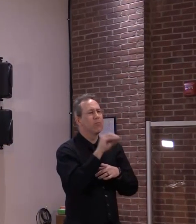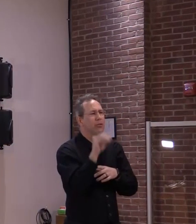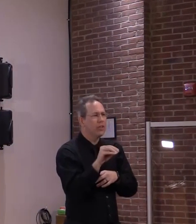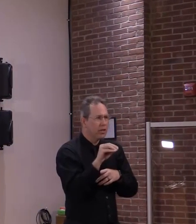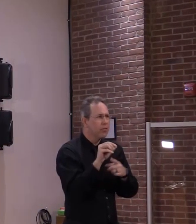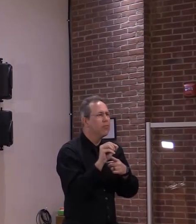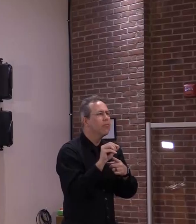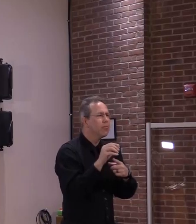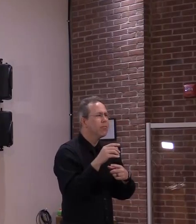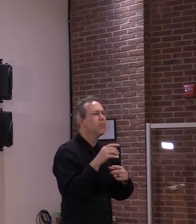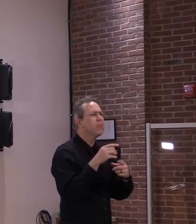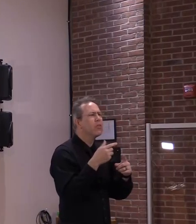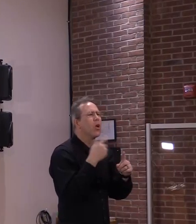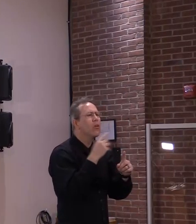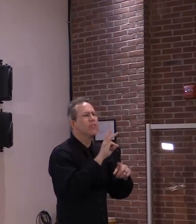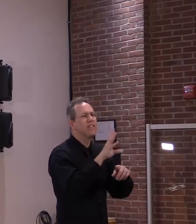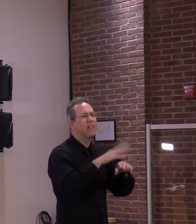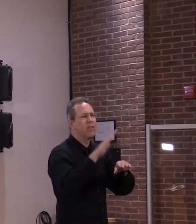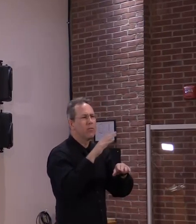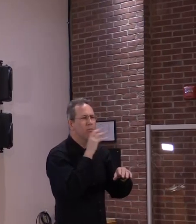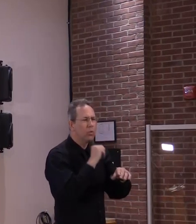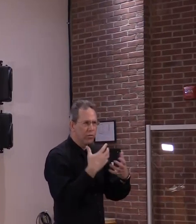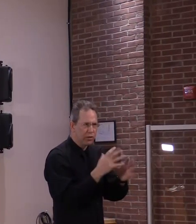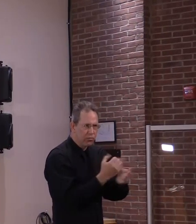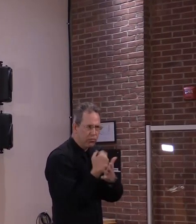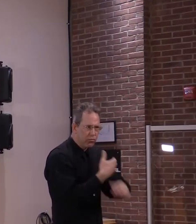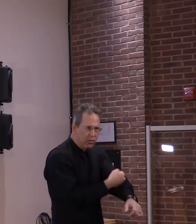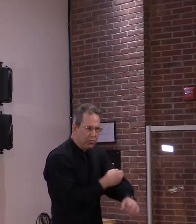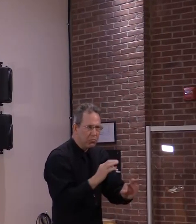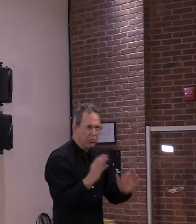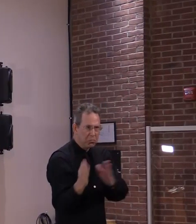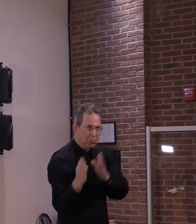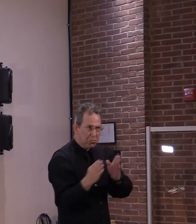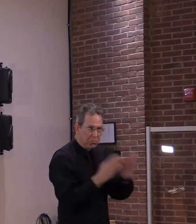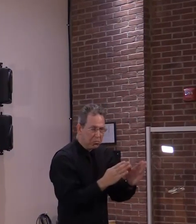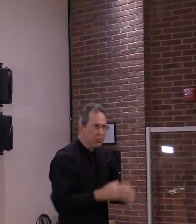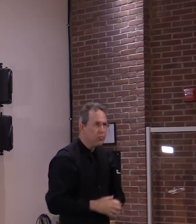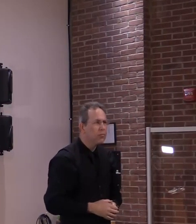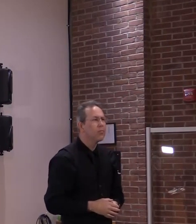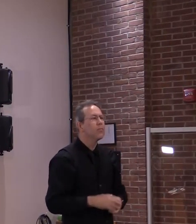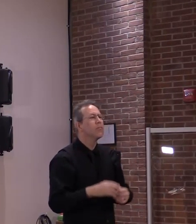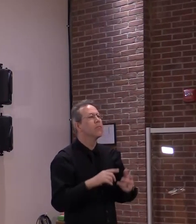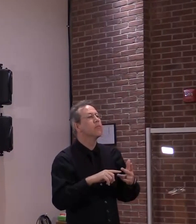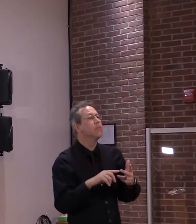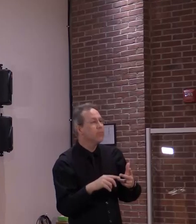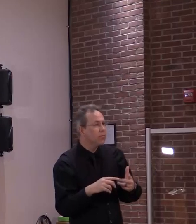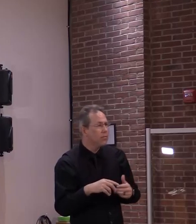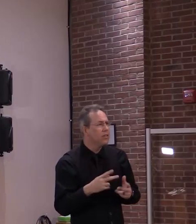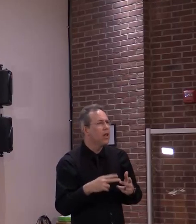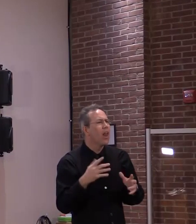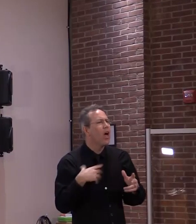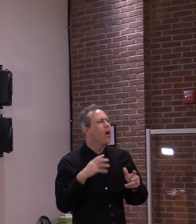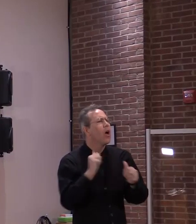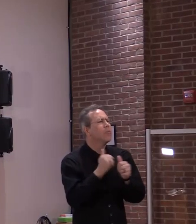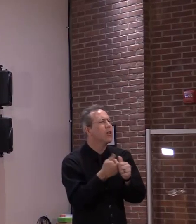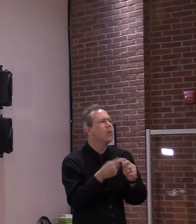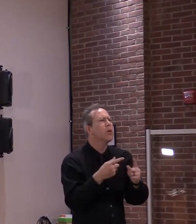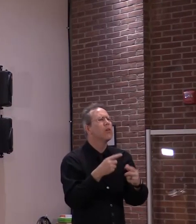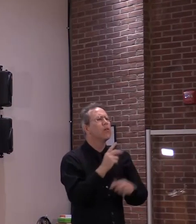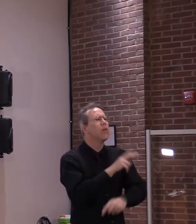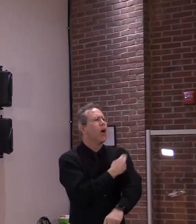69 have been vaccinated. Now let's move on to an update on hospital